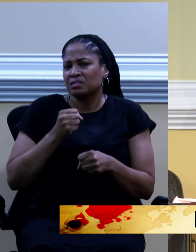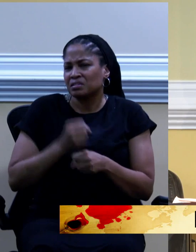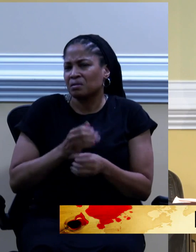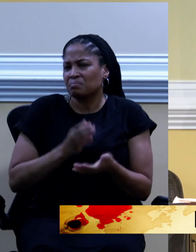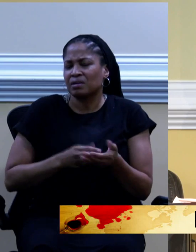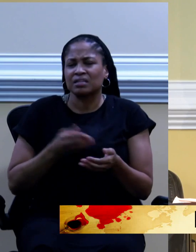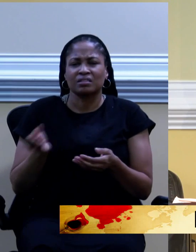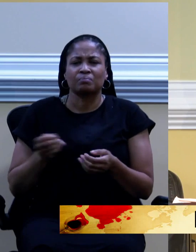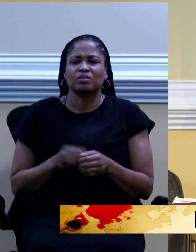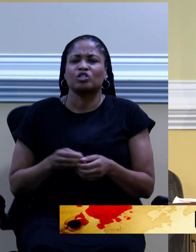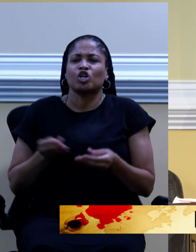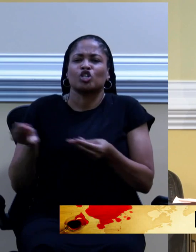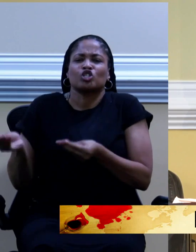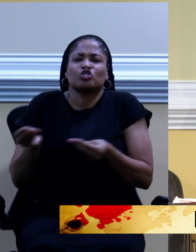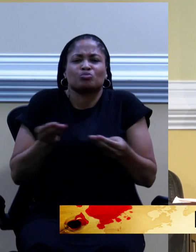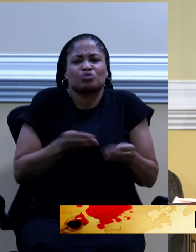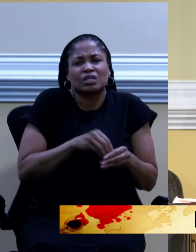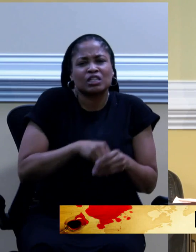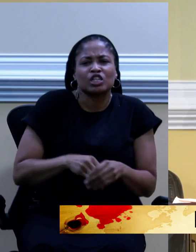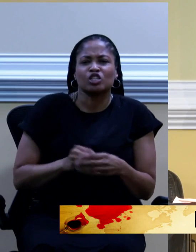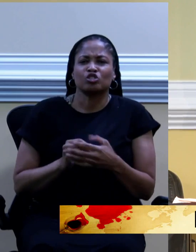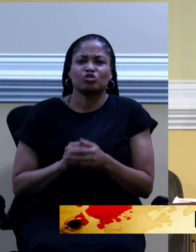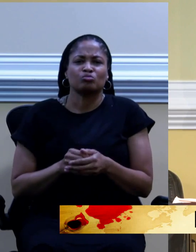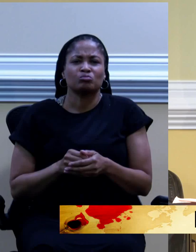into existence the first time.